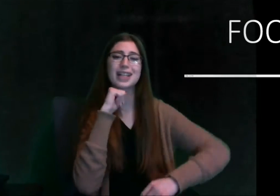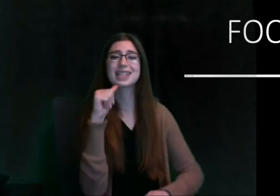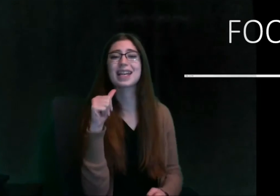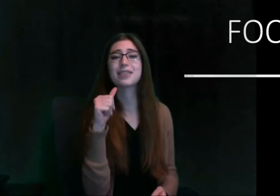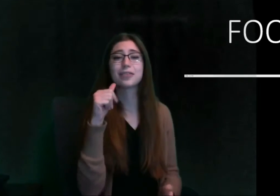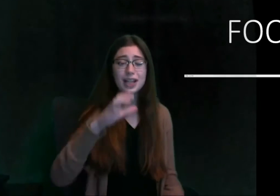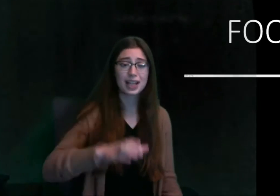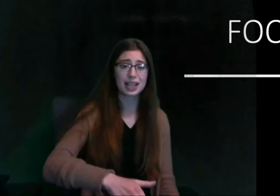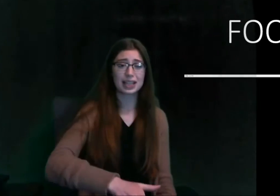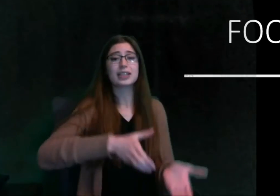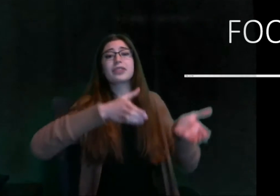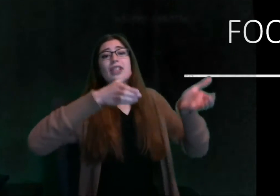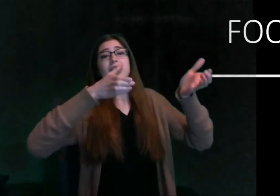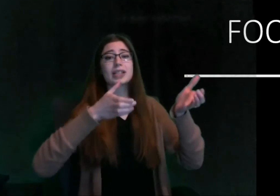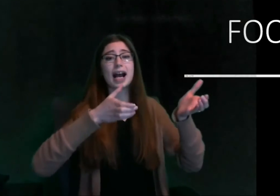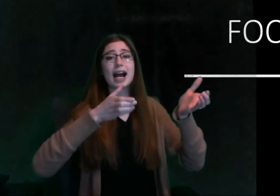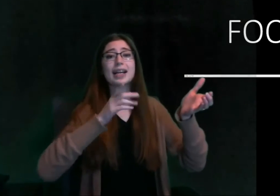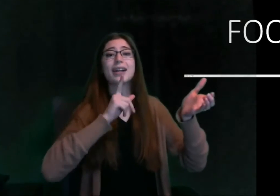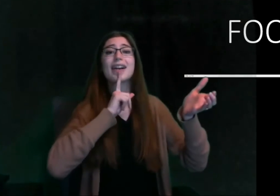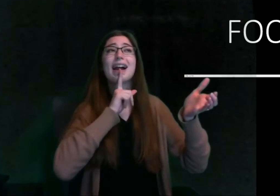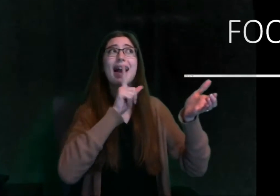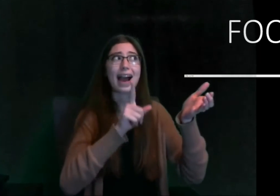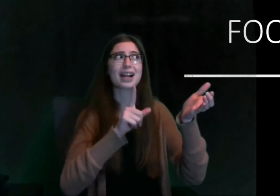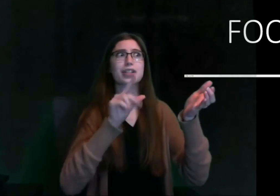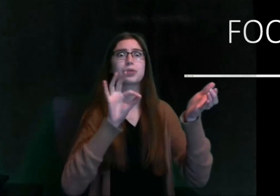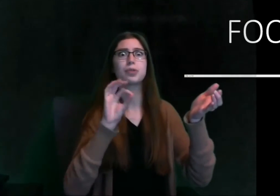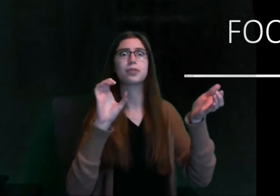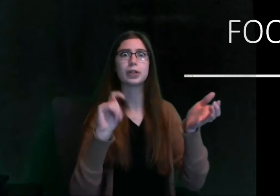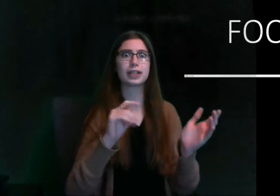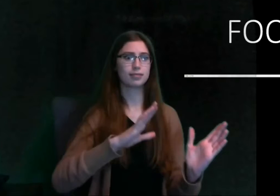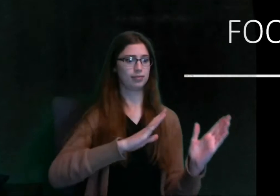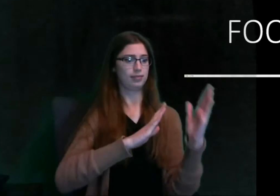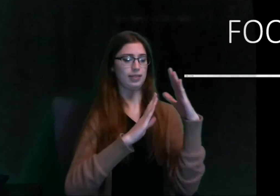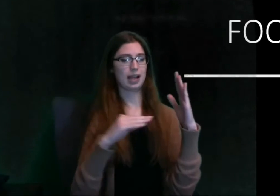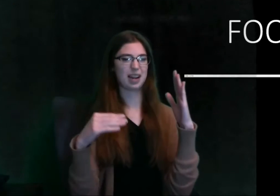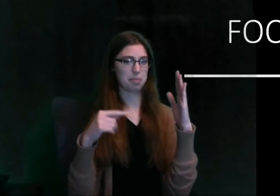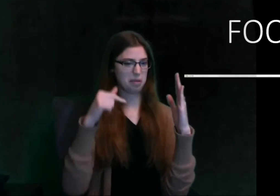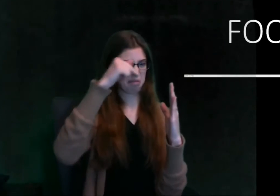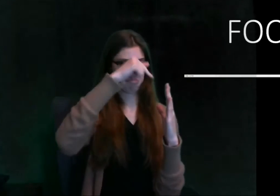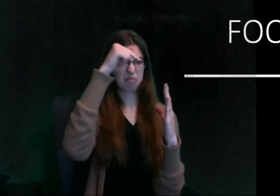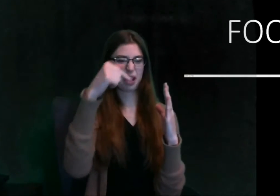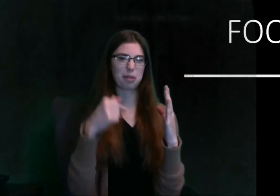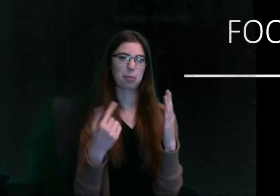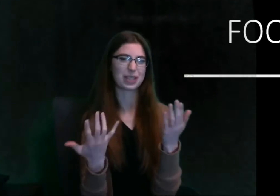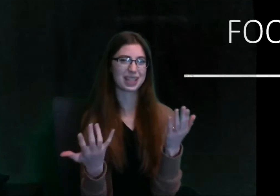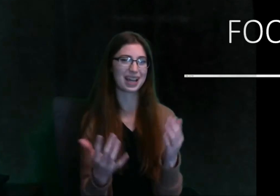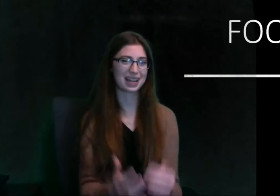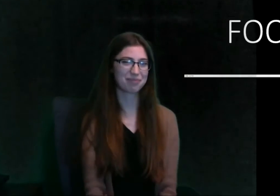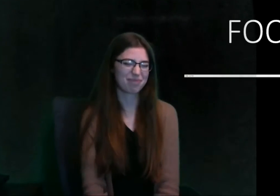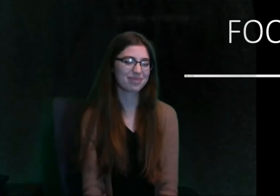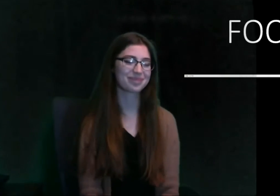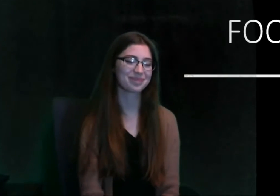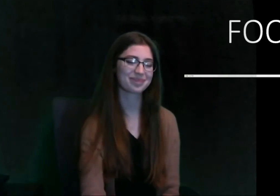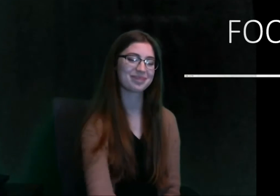of lifting your entire actual foot up and pointing at